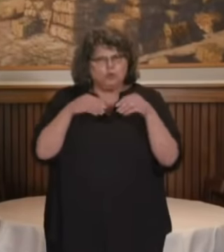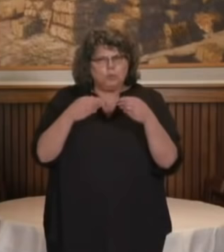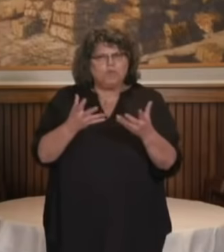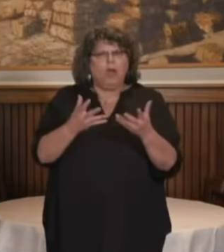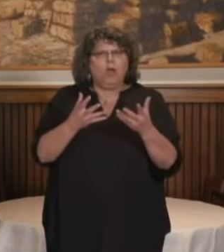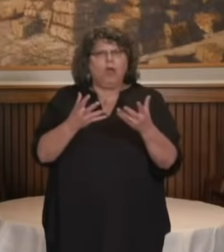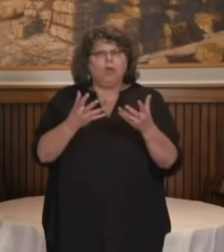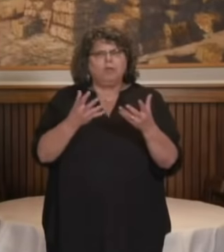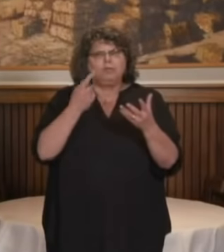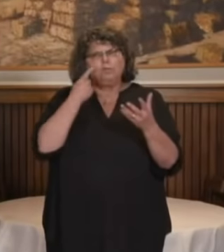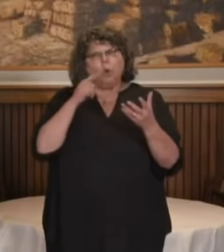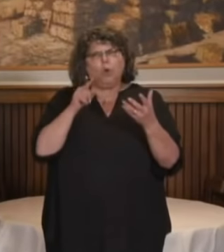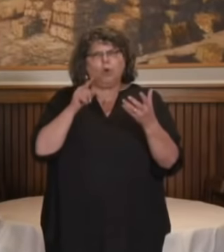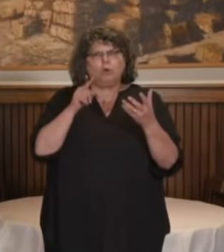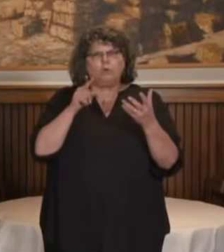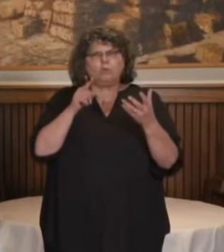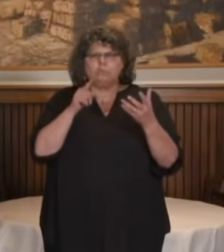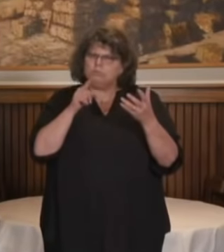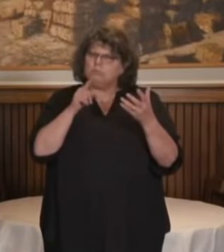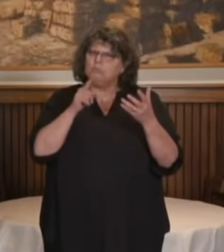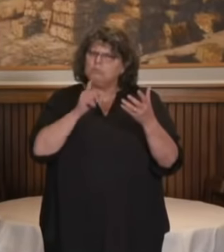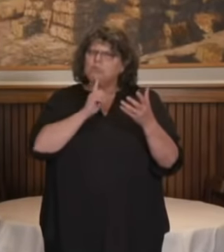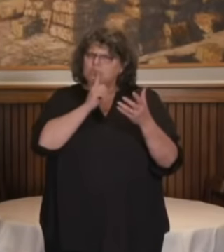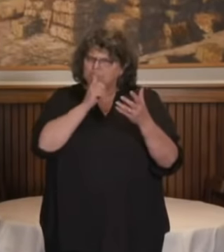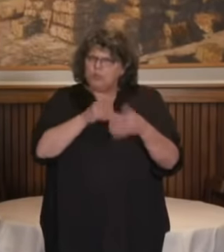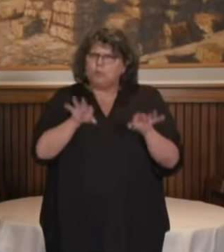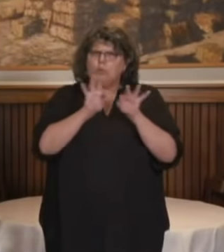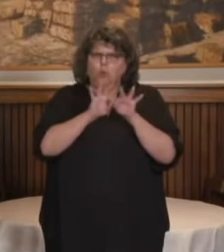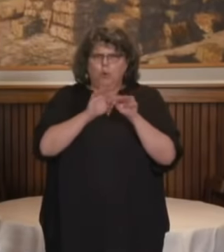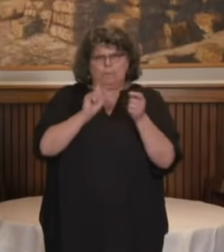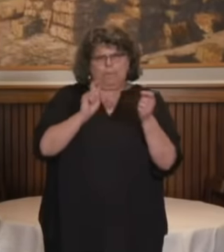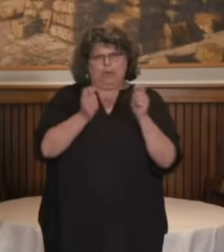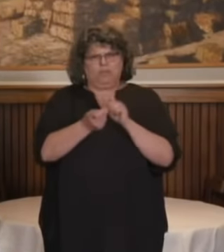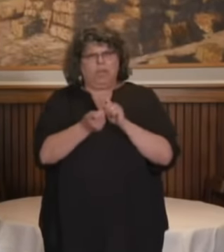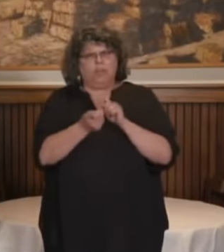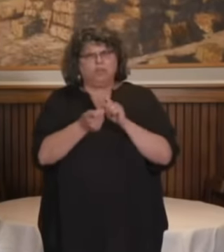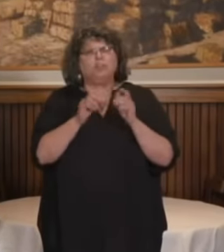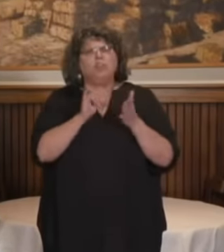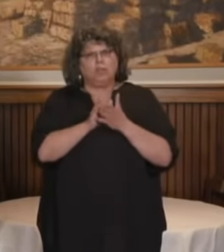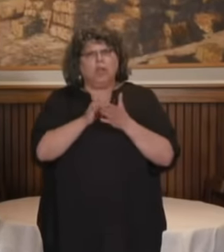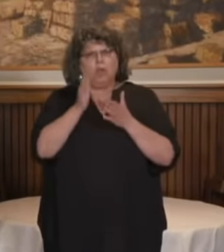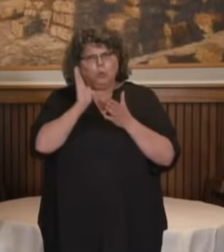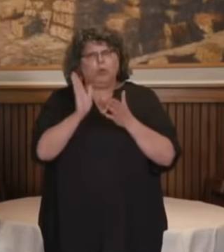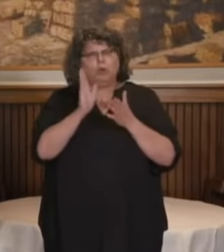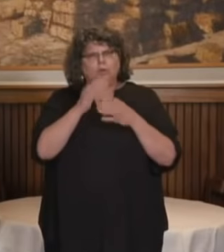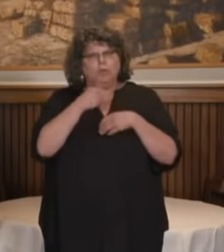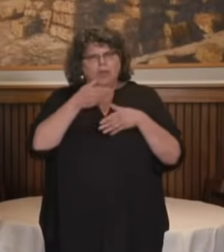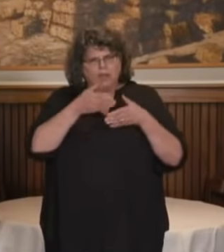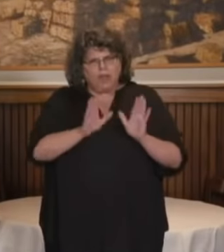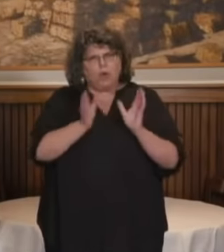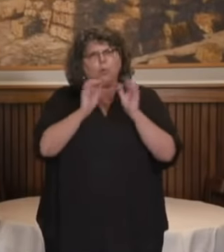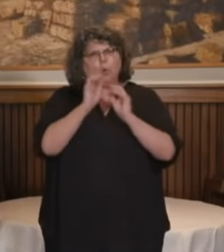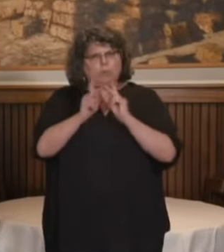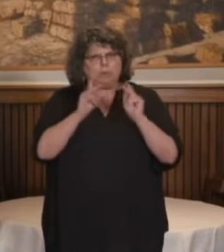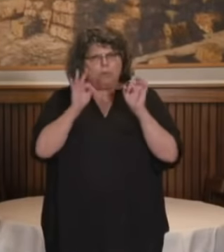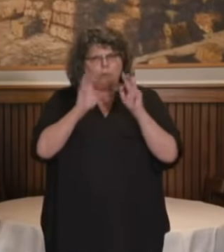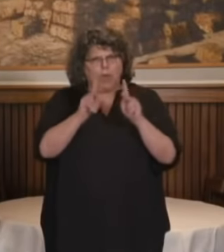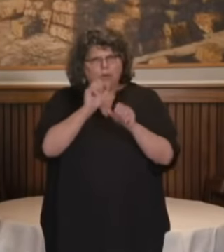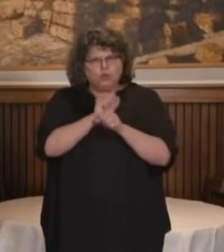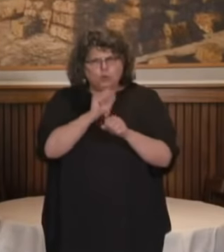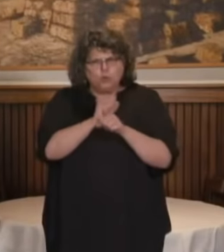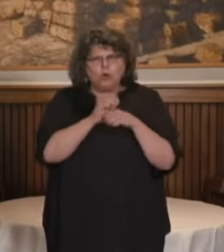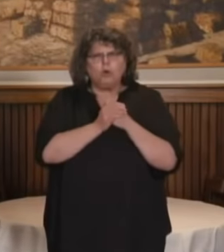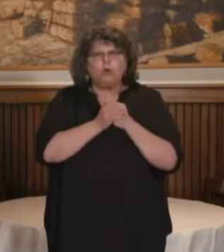provide for meaningful modifications that will ultimately manifest in more people getting back to work, more